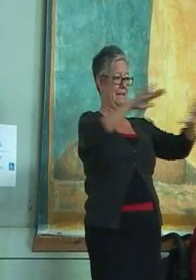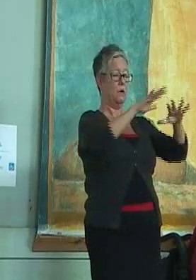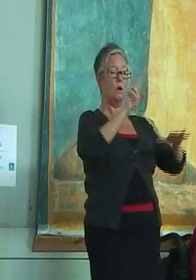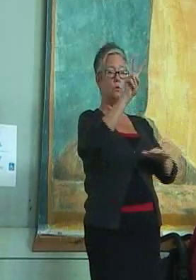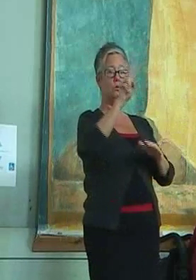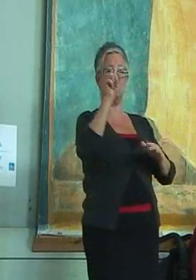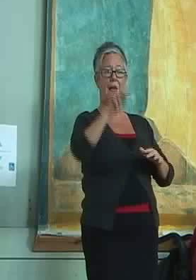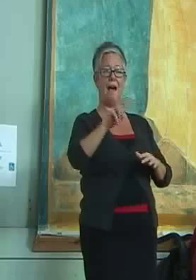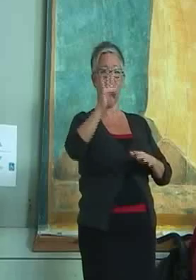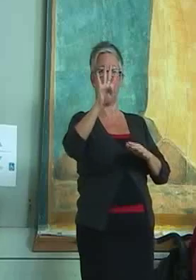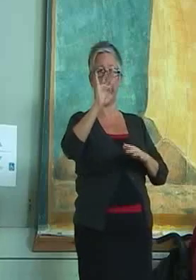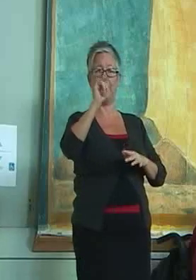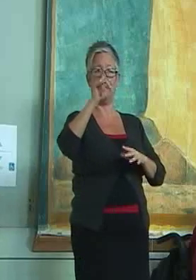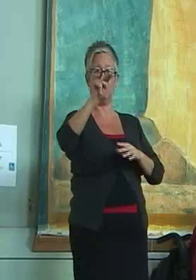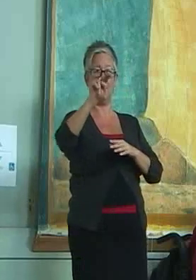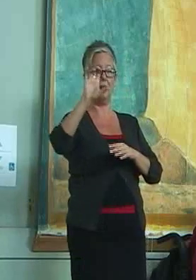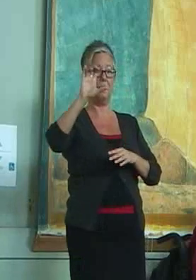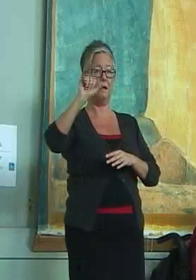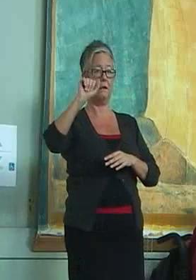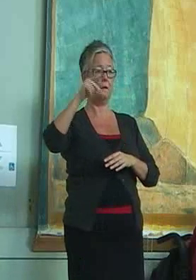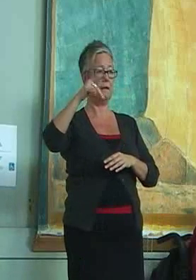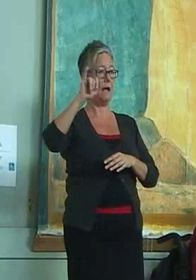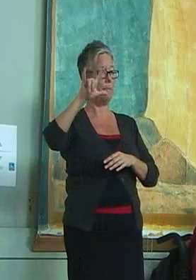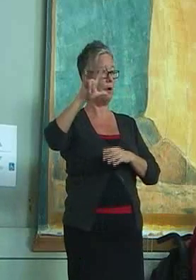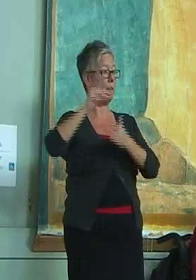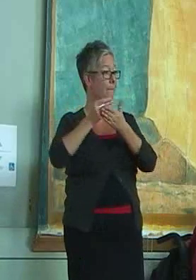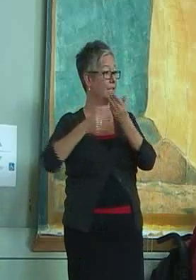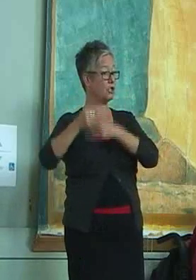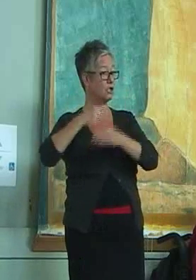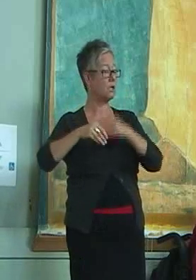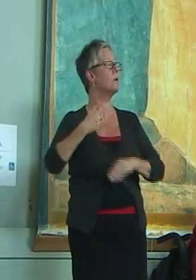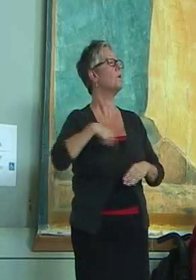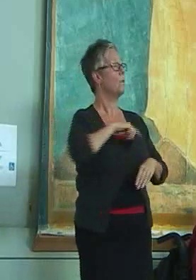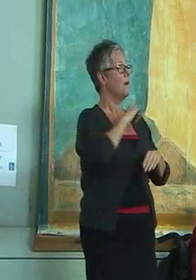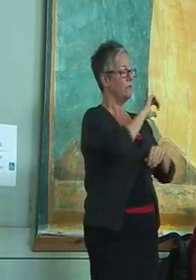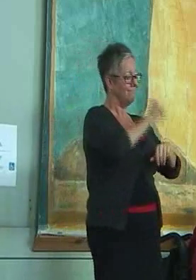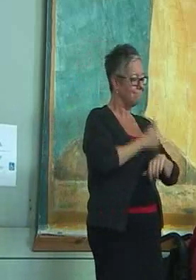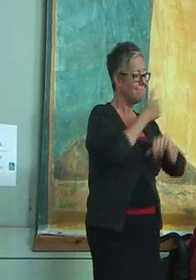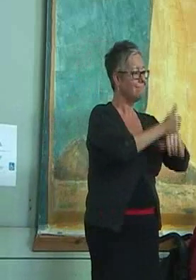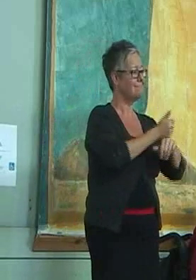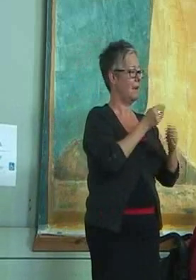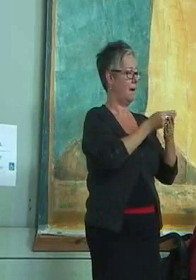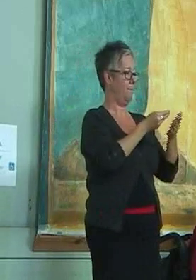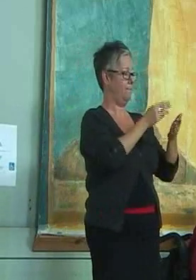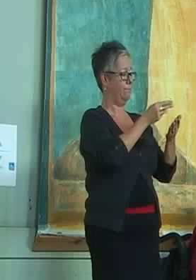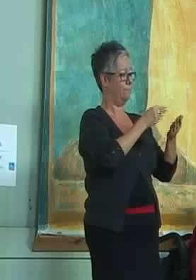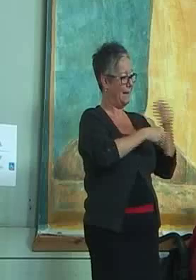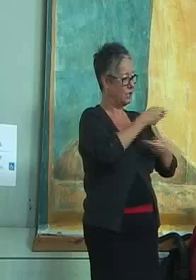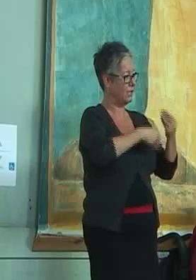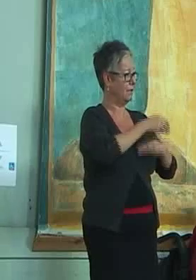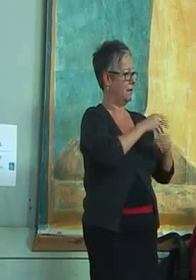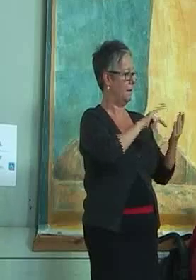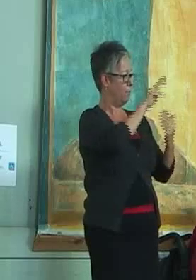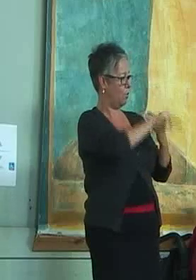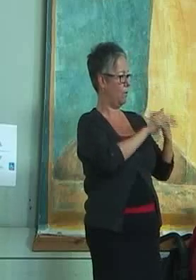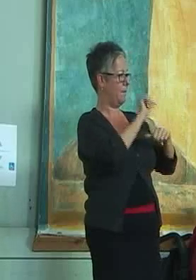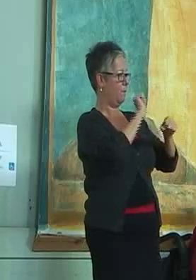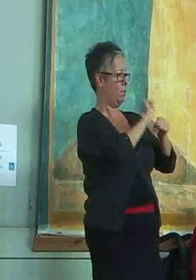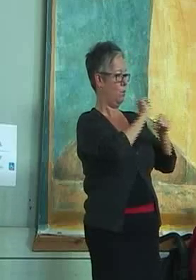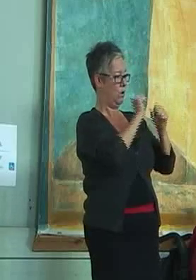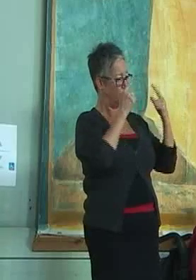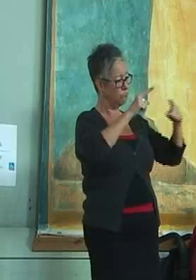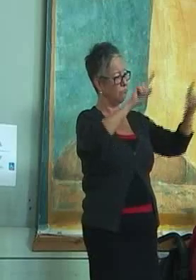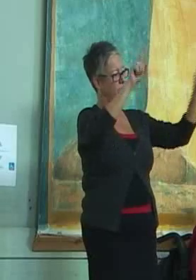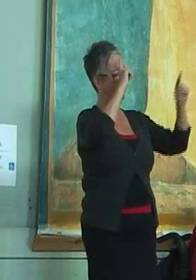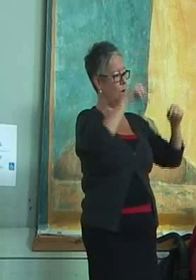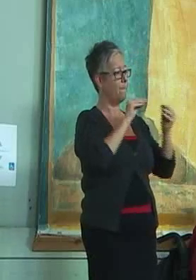$2.5 billion capital budget, I will get a program that works in partnership with organizations to create more accessibility